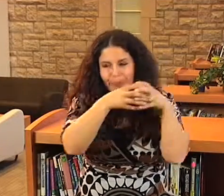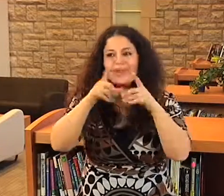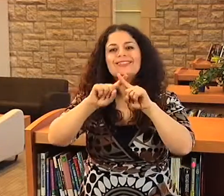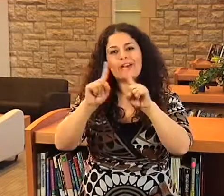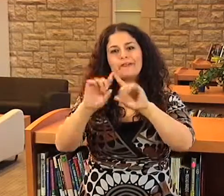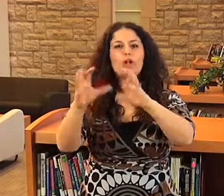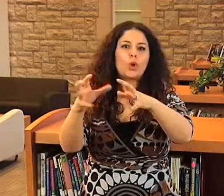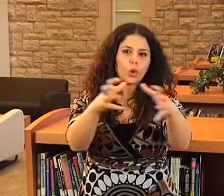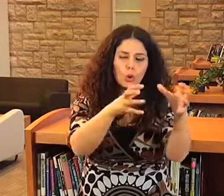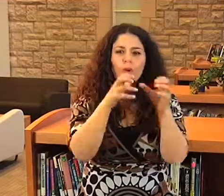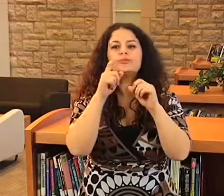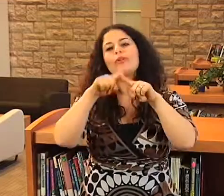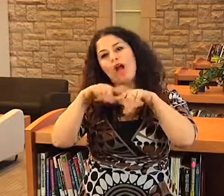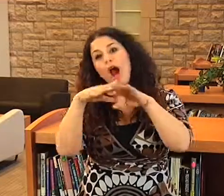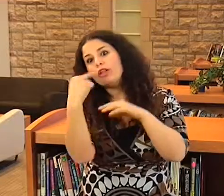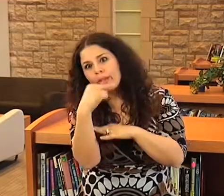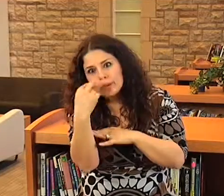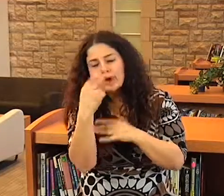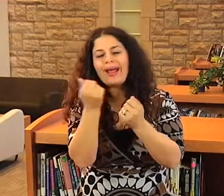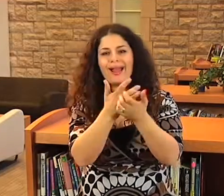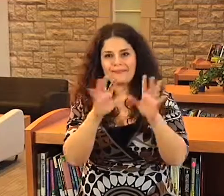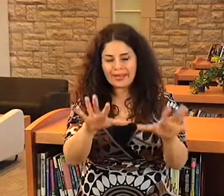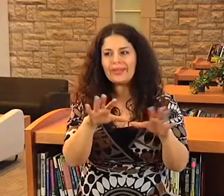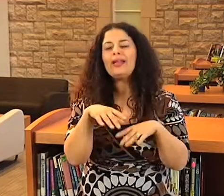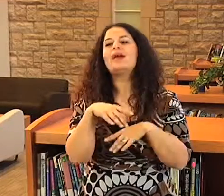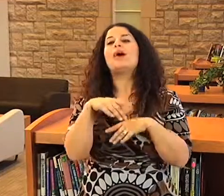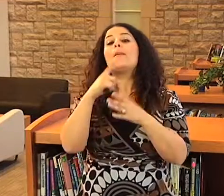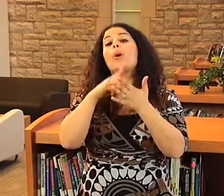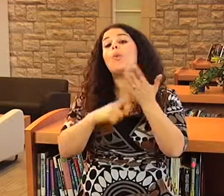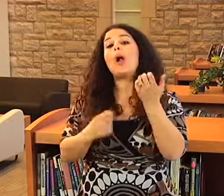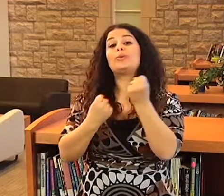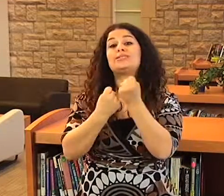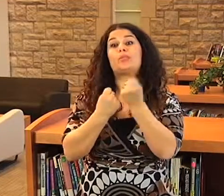Also, as I mentioned, the whole group would go together to different classes. We'd all have to lip read.